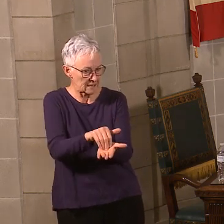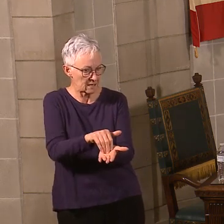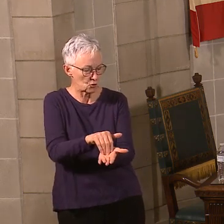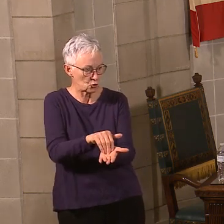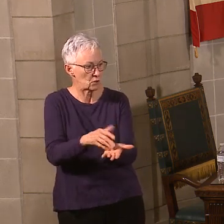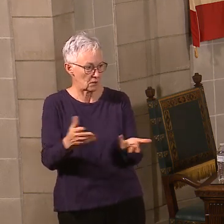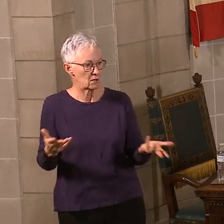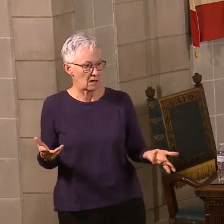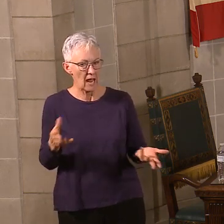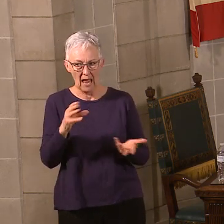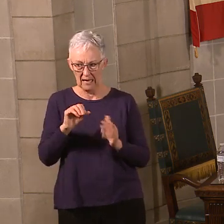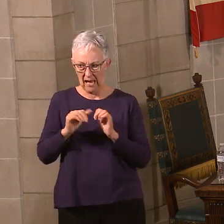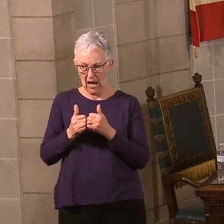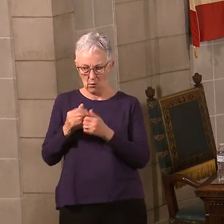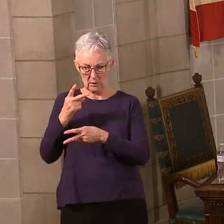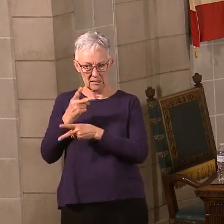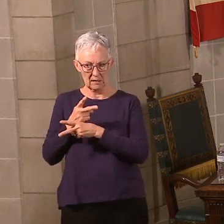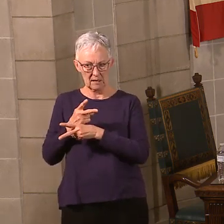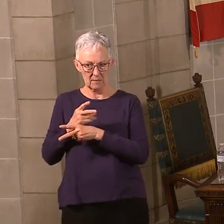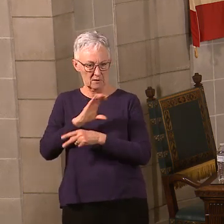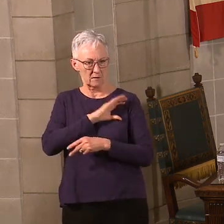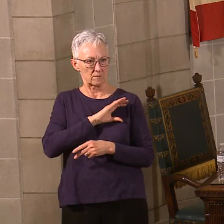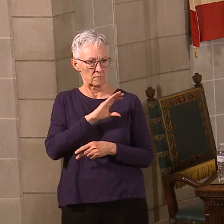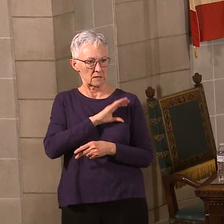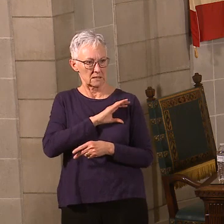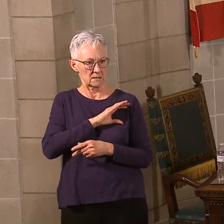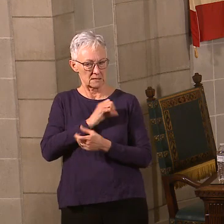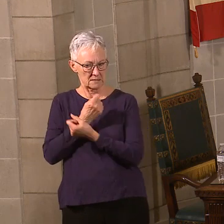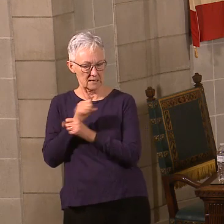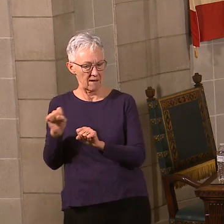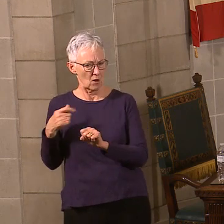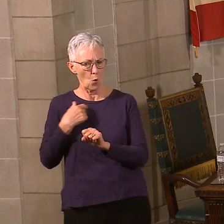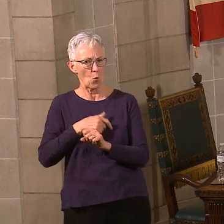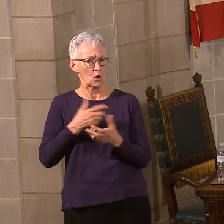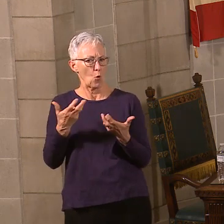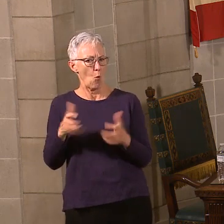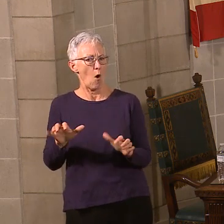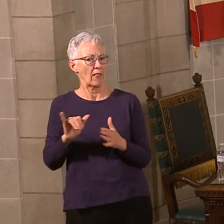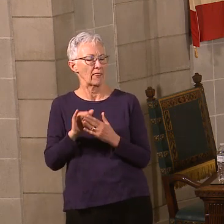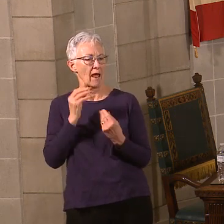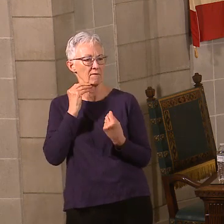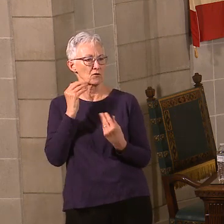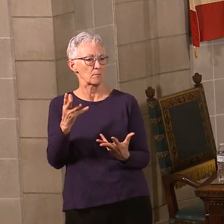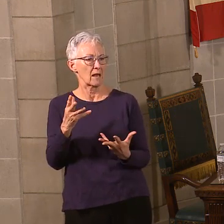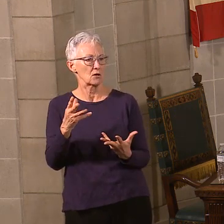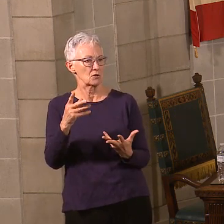officers safe, there may be sensitive information there we just don't want out there in the public in general. But have they requested